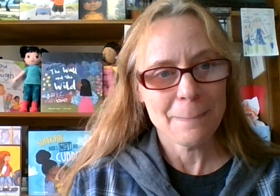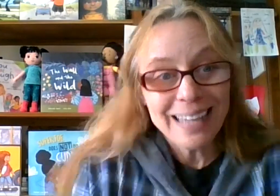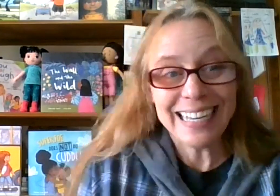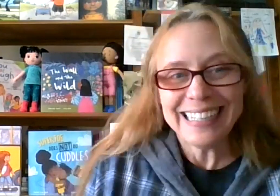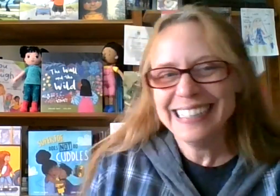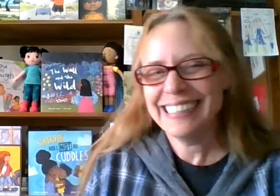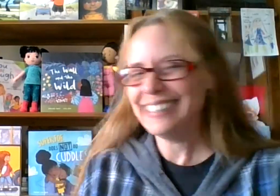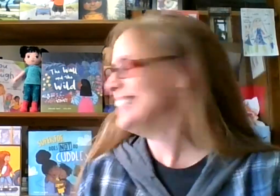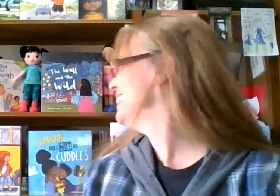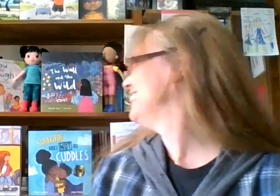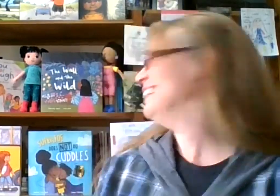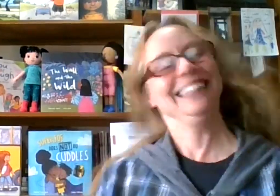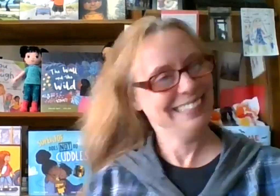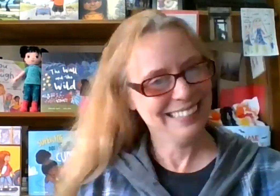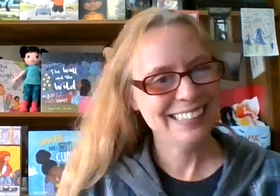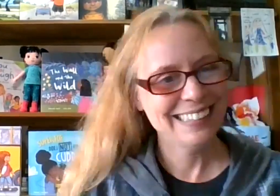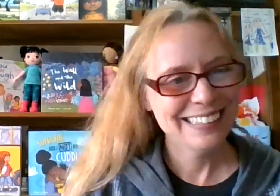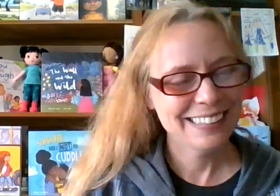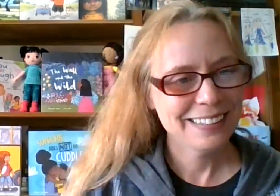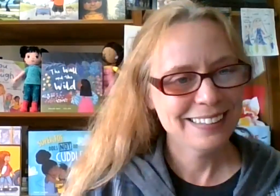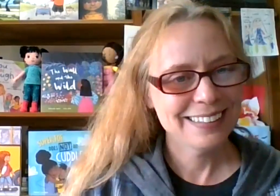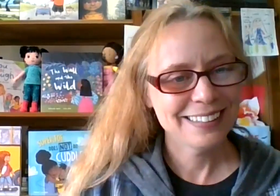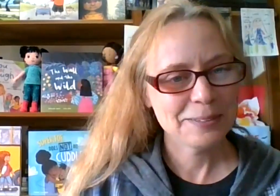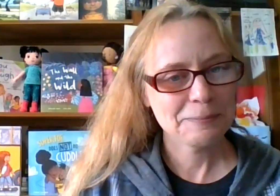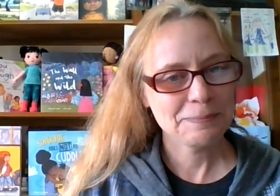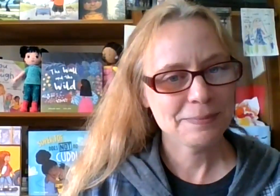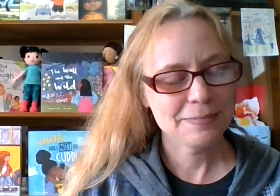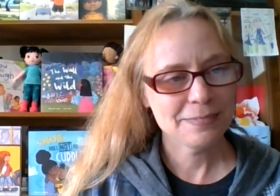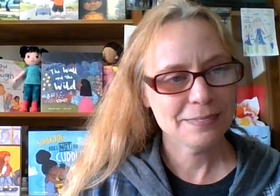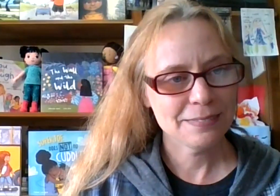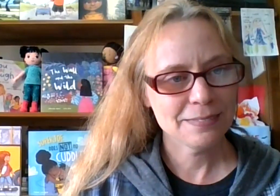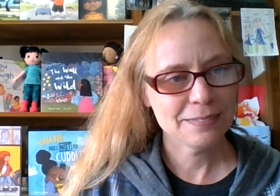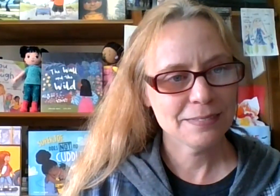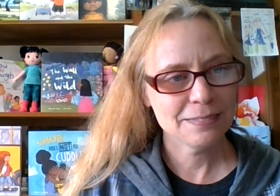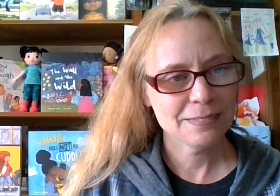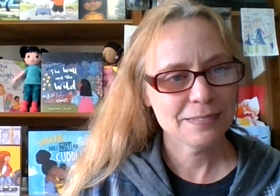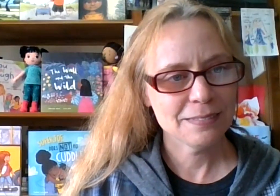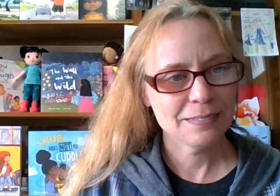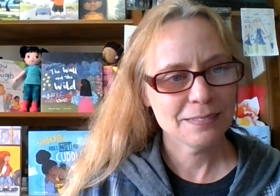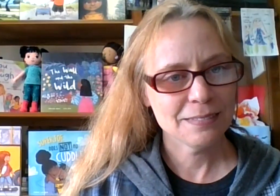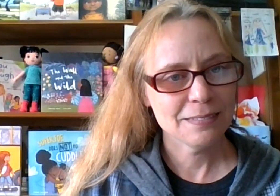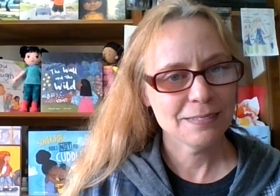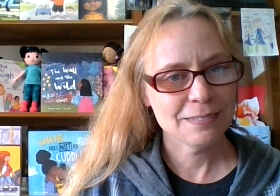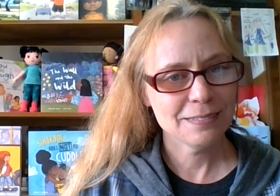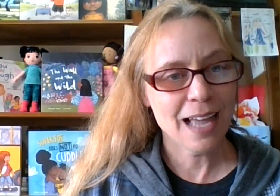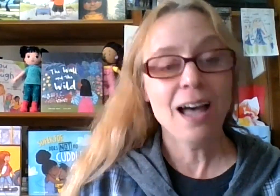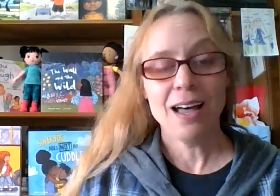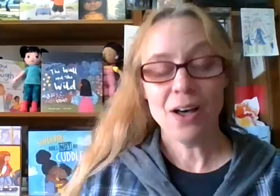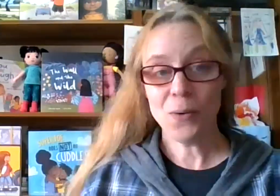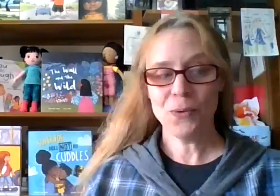you. And I know this is not the first book you've ever written. So tell us a little bit about your book, The Wall in the